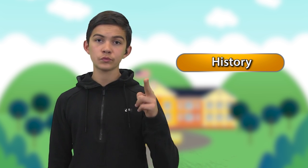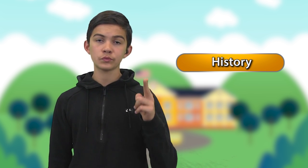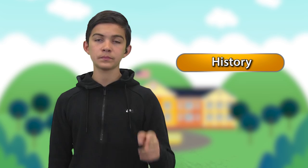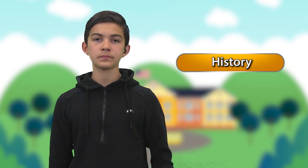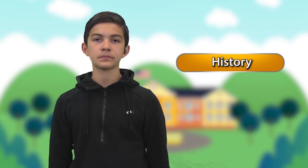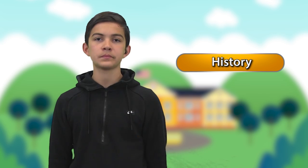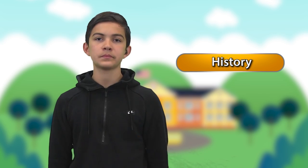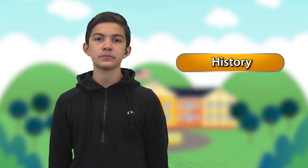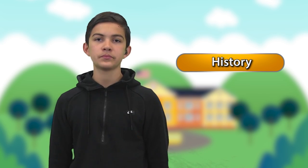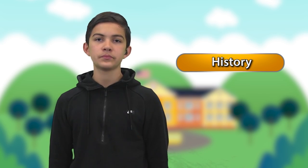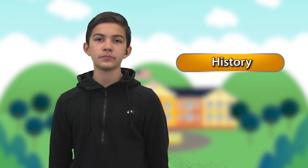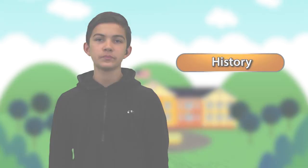History.